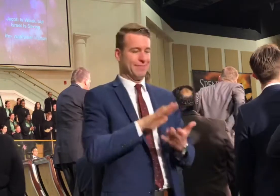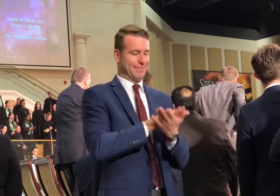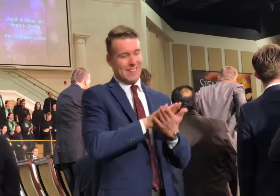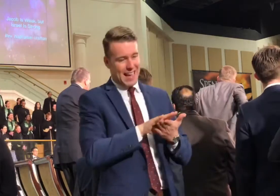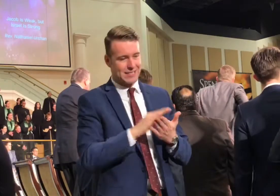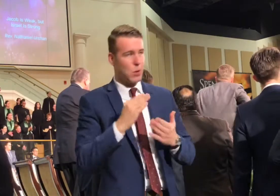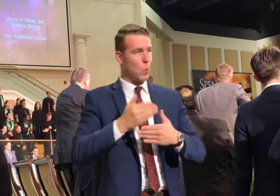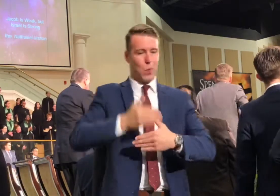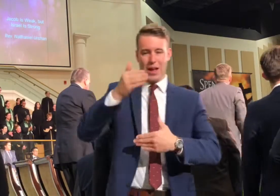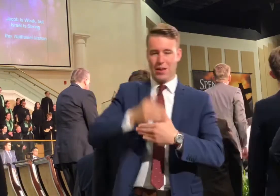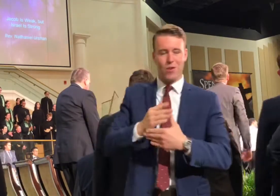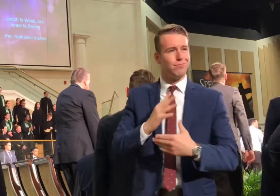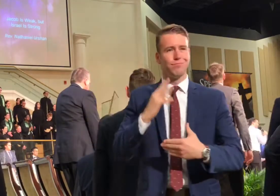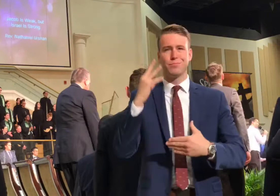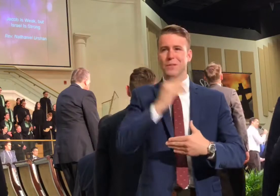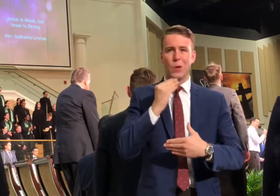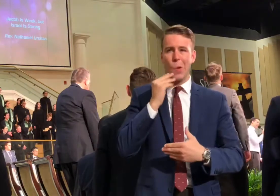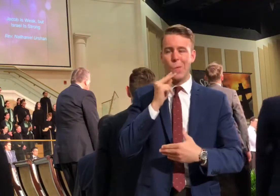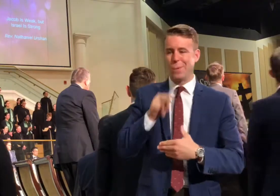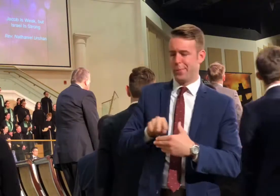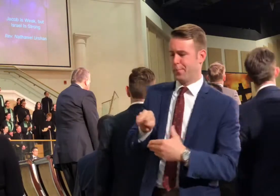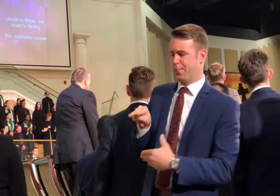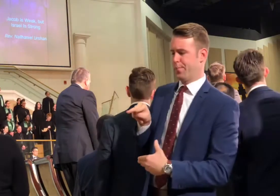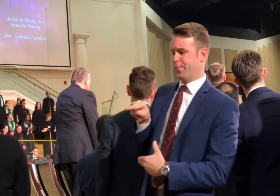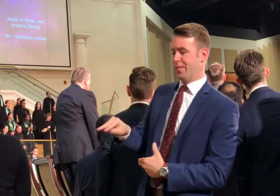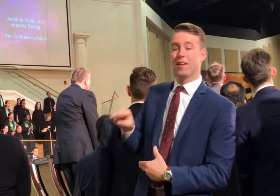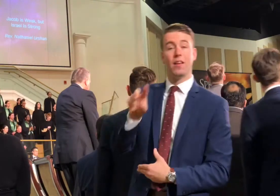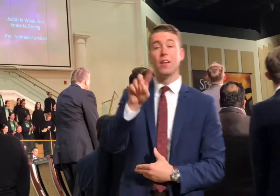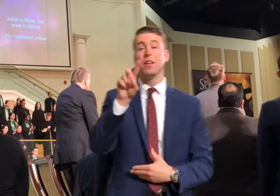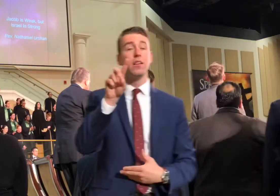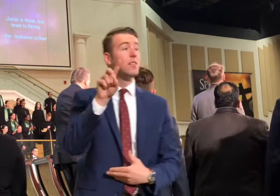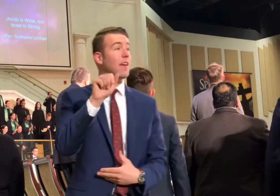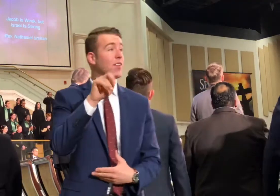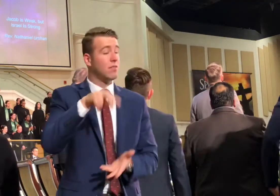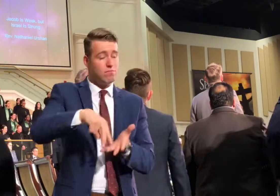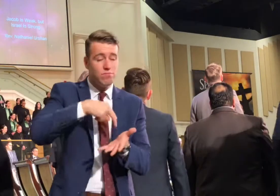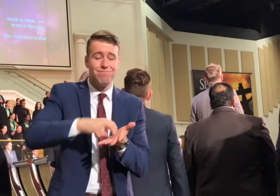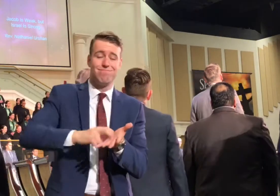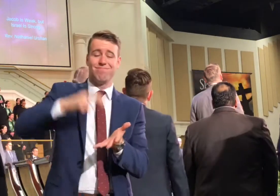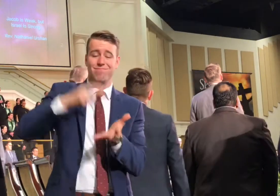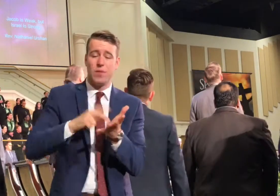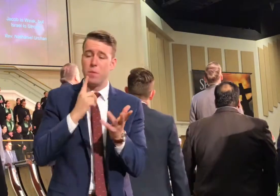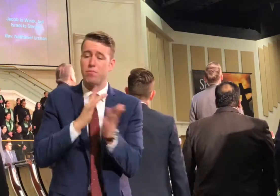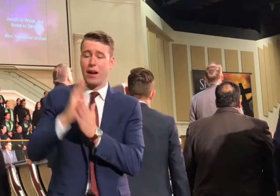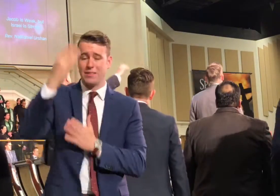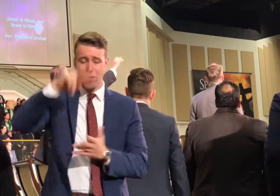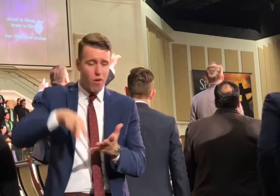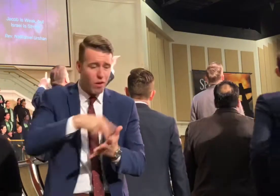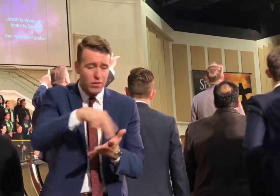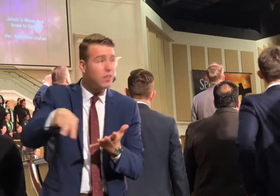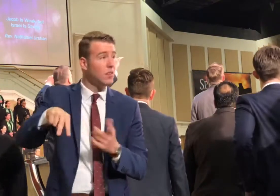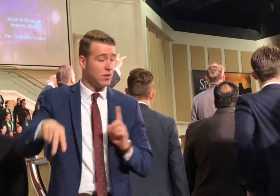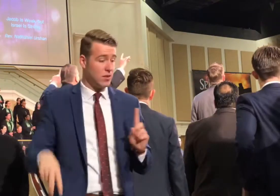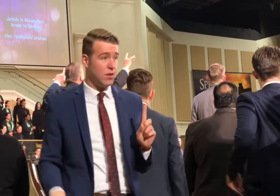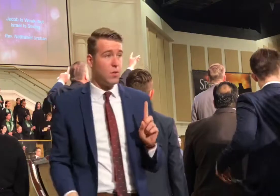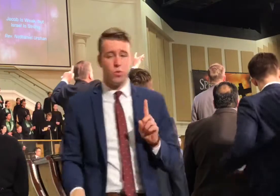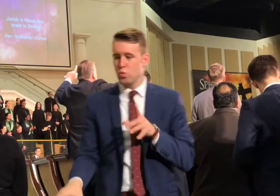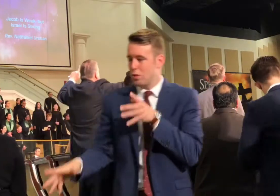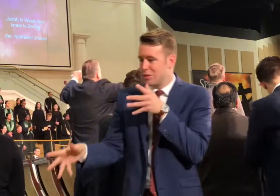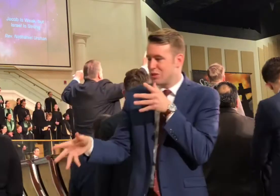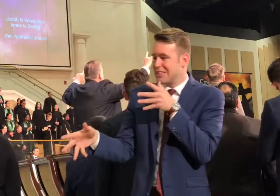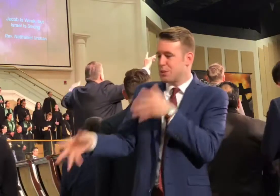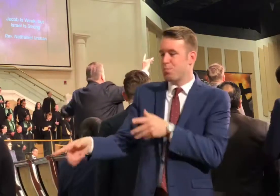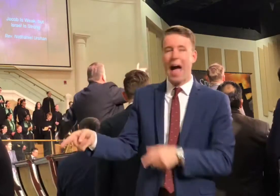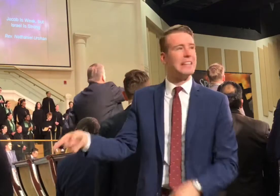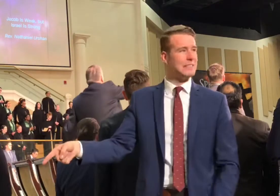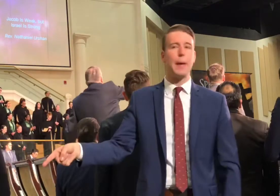tower and she looked upon David leaping and praising God, and she despised